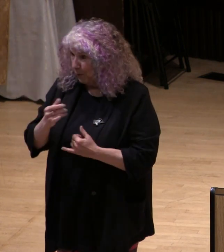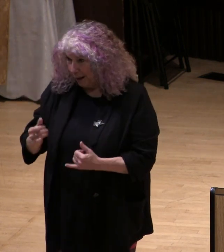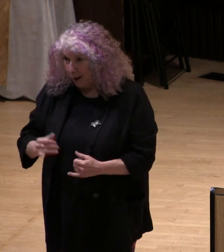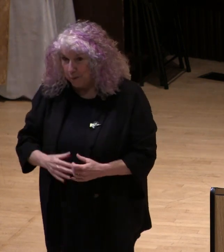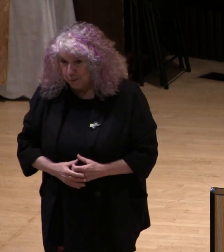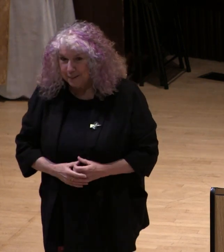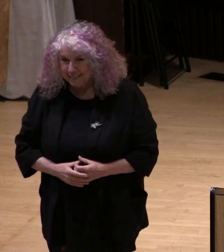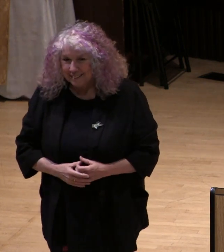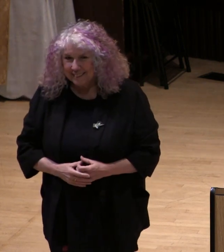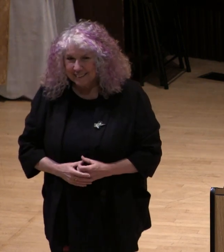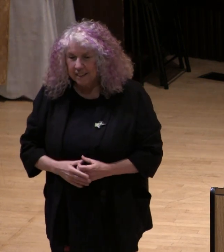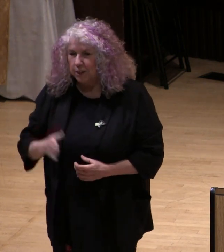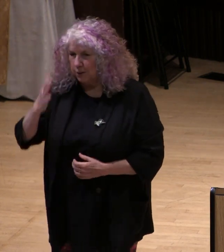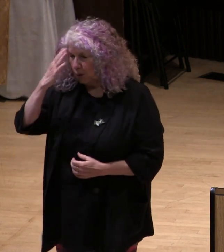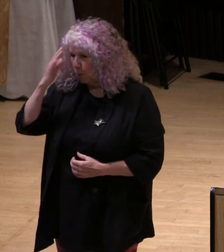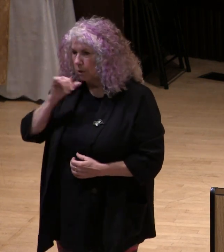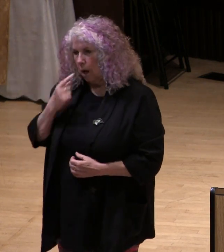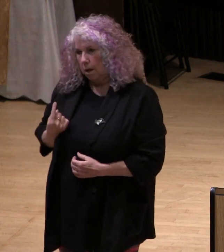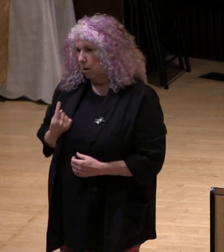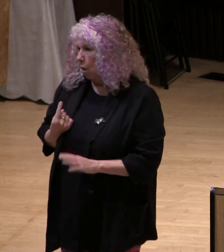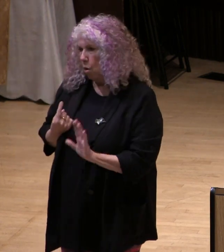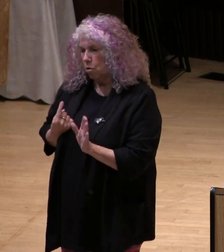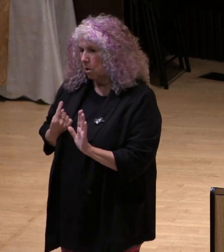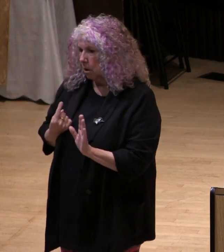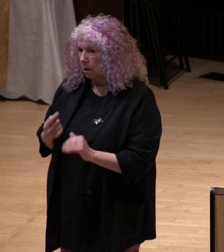now. Know that you're not alone.